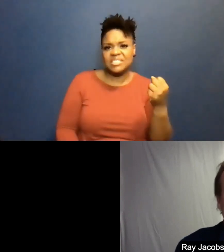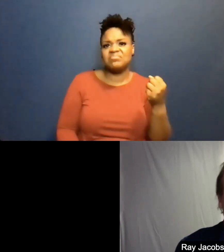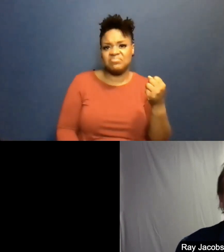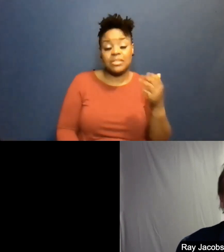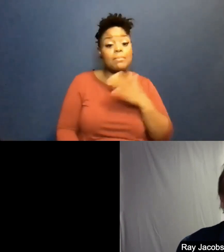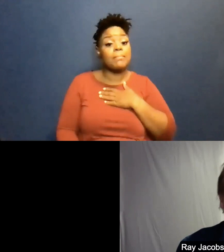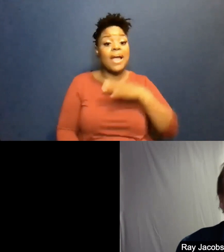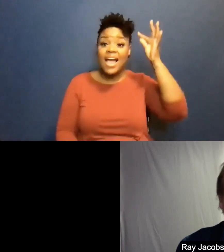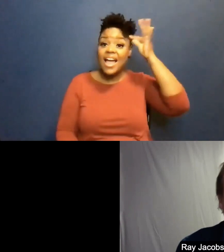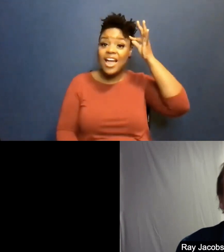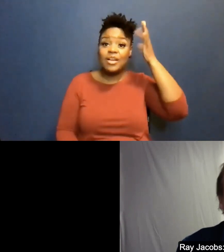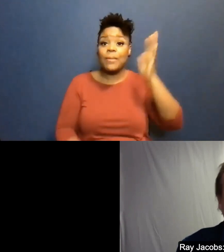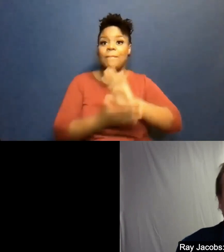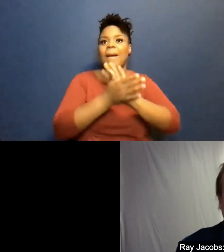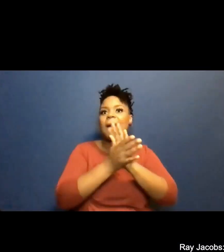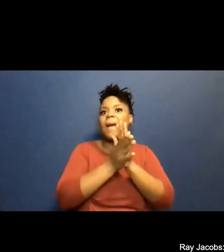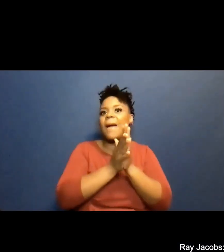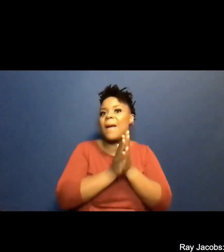slightly scruffy office at home.